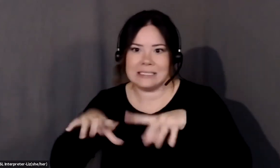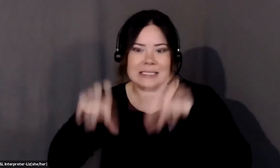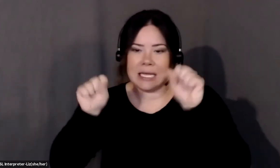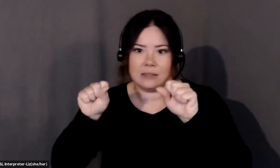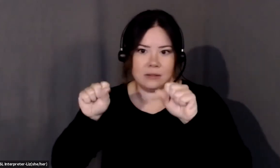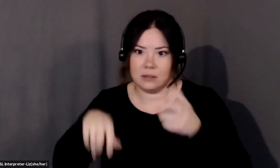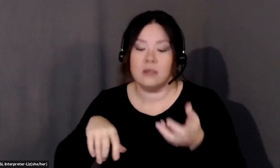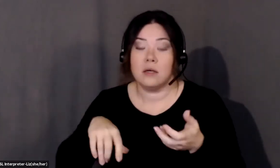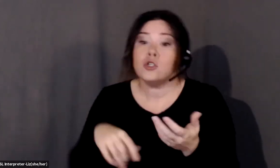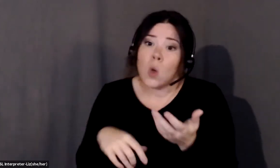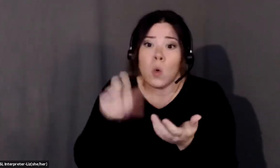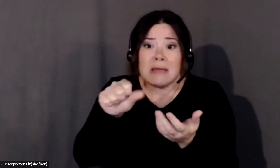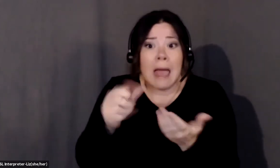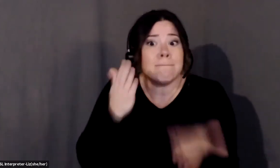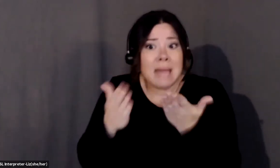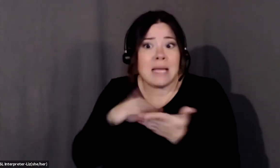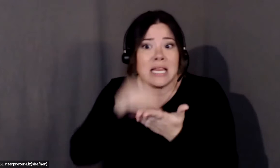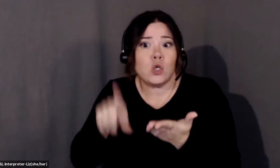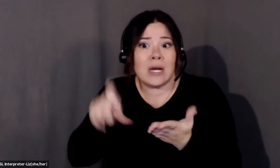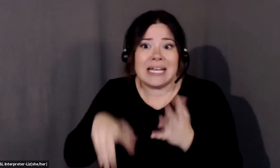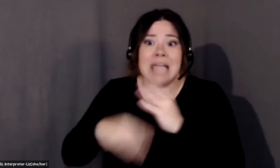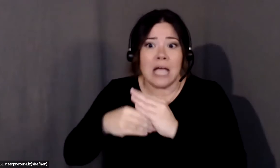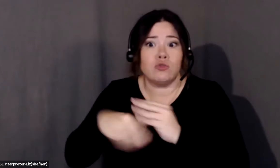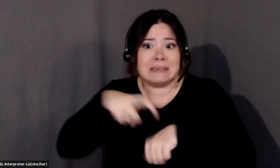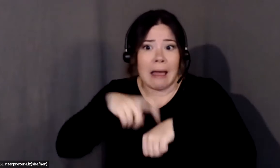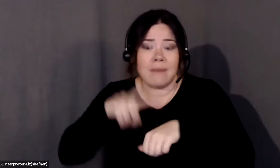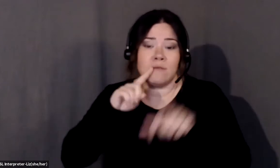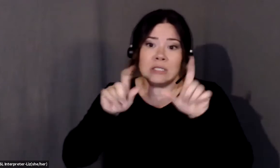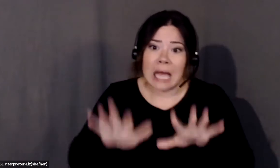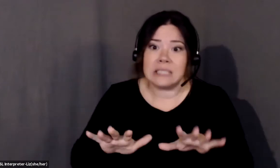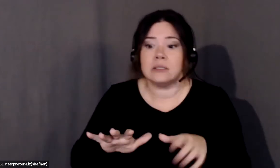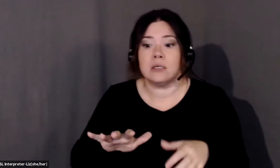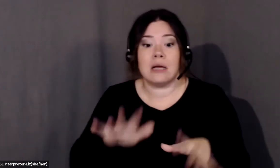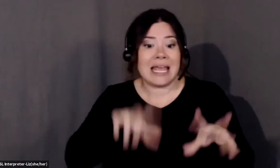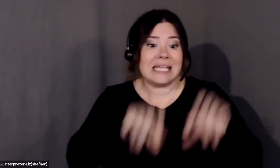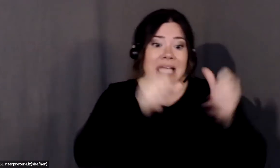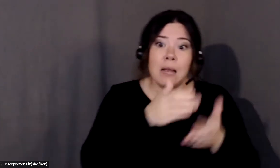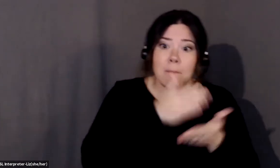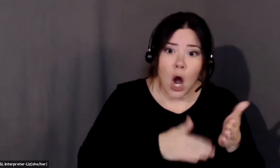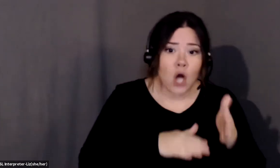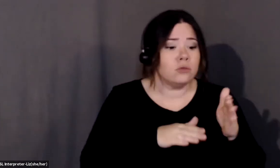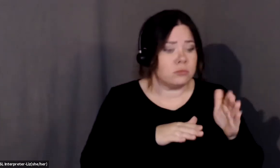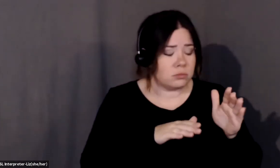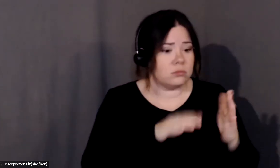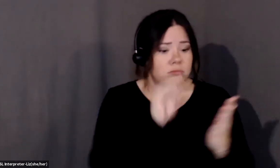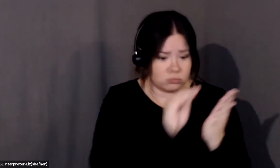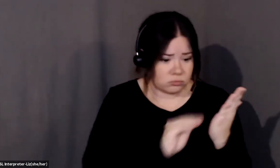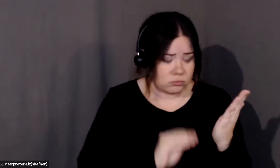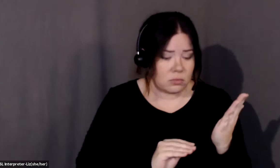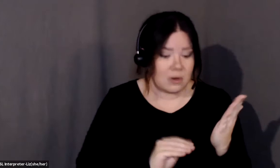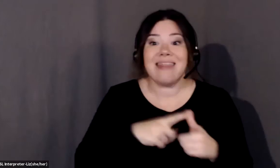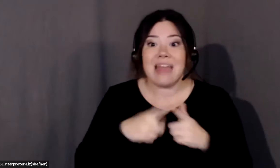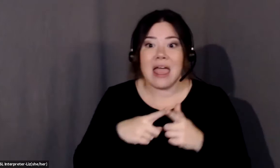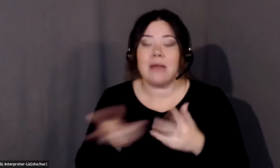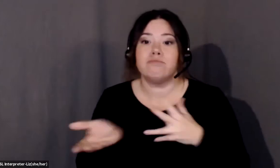extra time on the test to where they take part of the test. They're able to stand, to move around, to shift, or whatever they need to